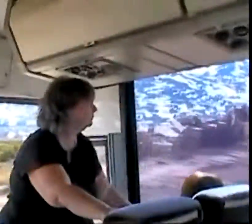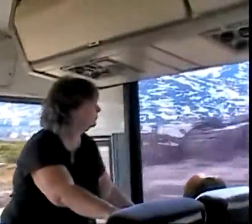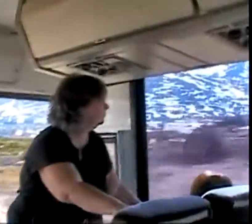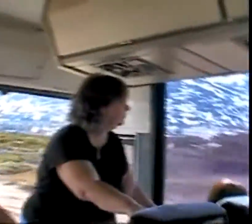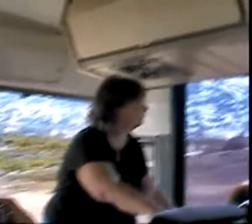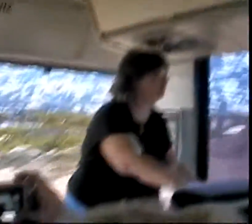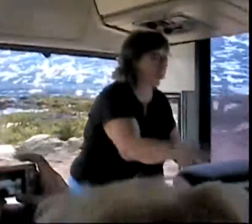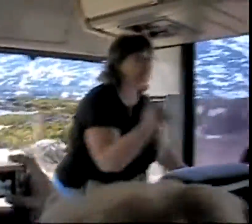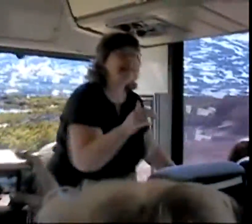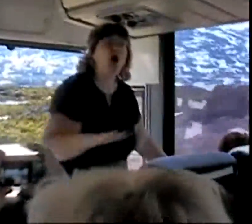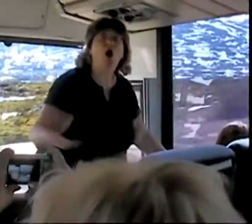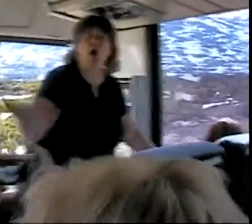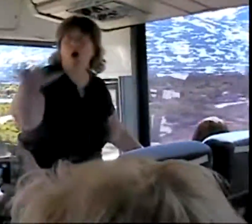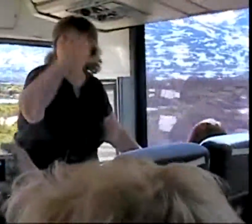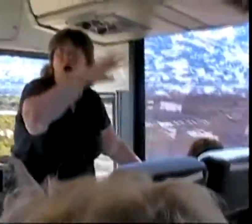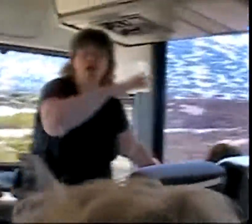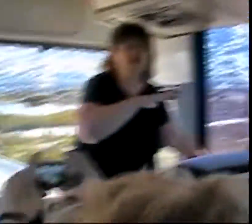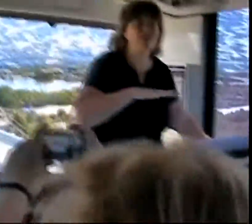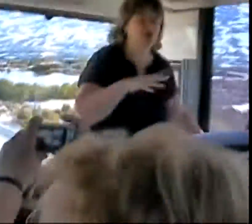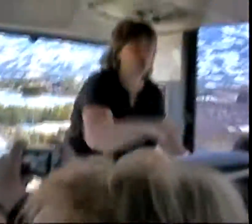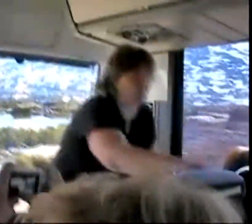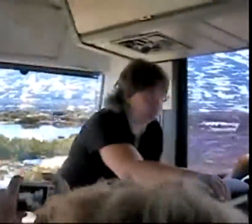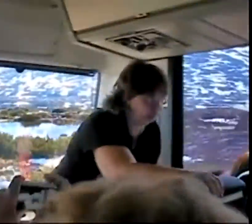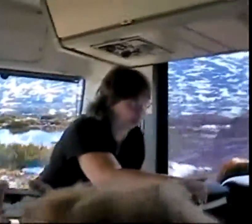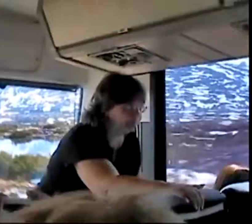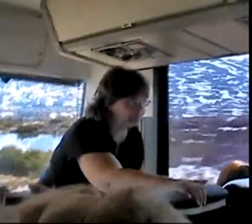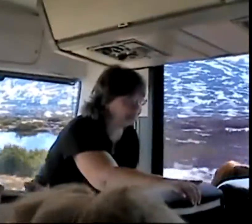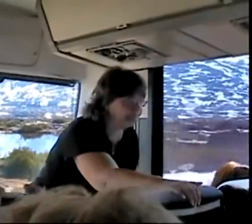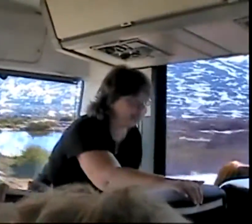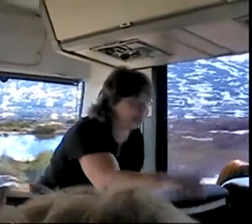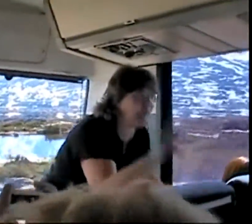Now all around, you're going to see, oh, I've got people in the road.